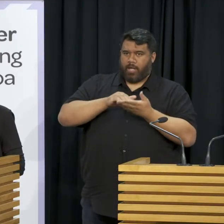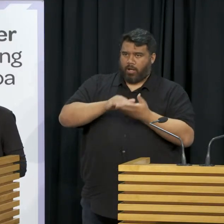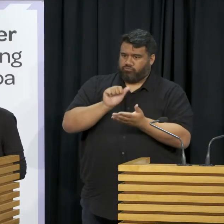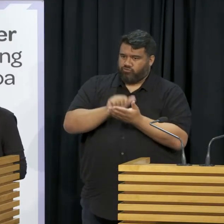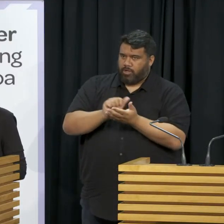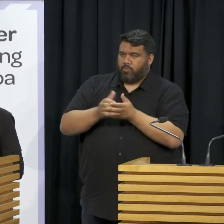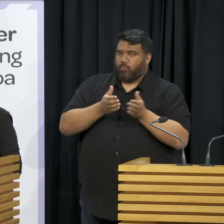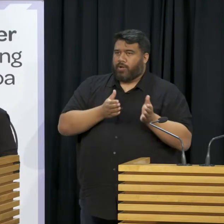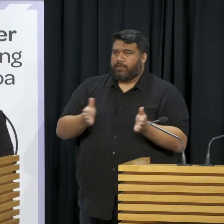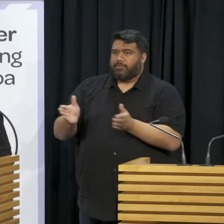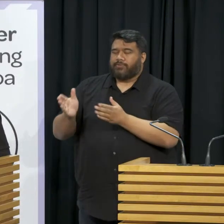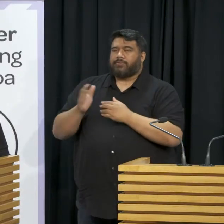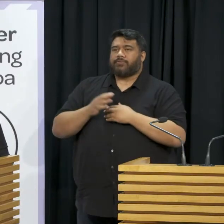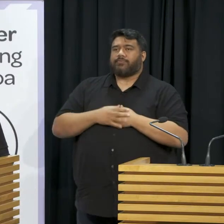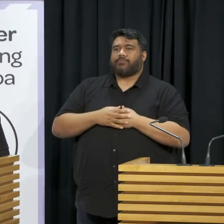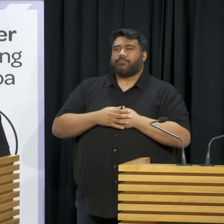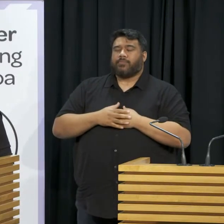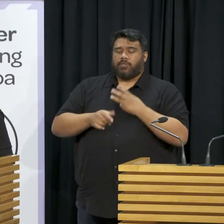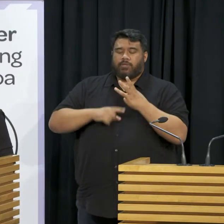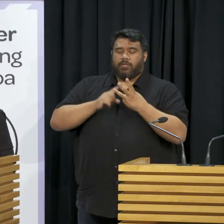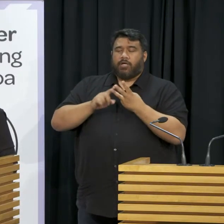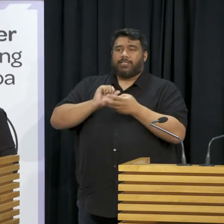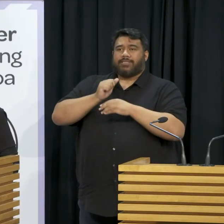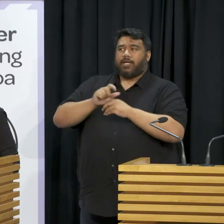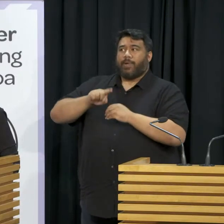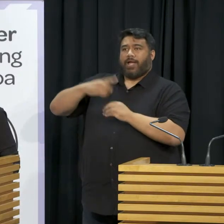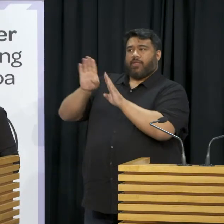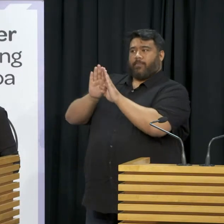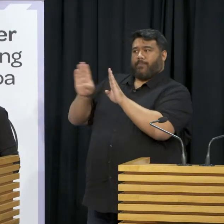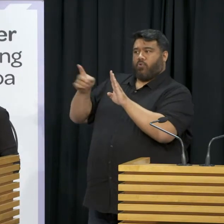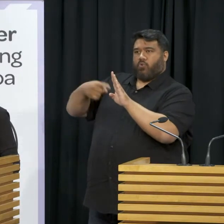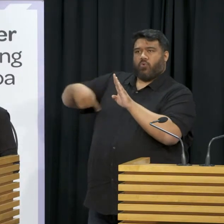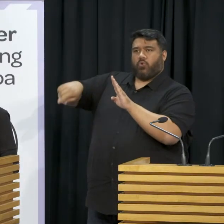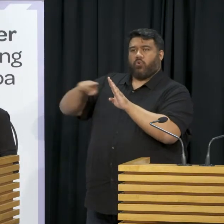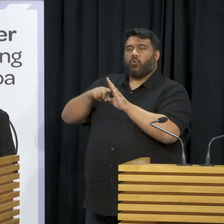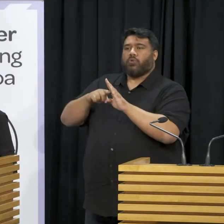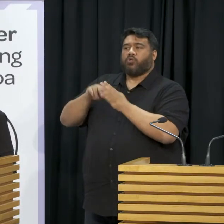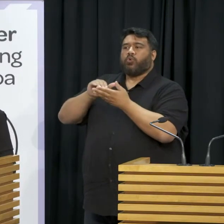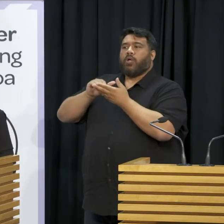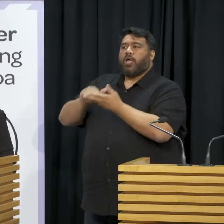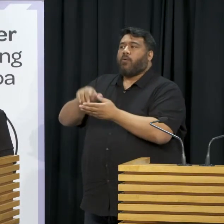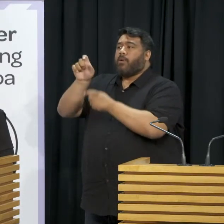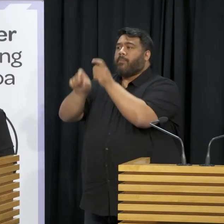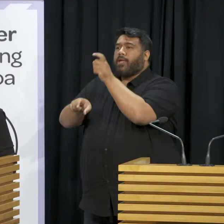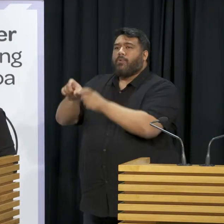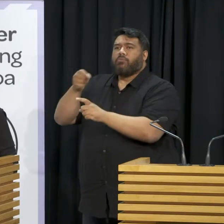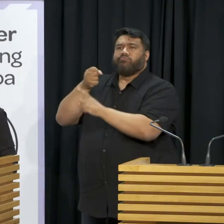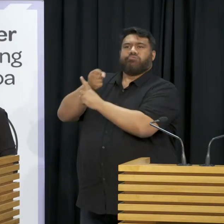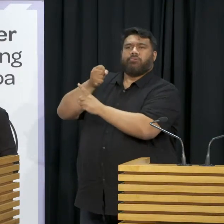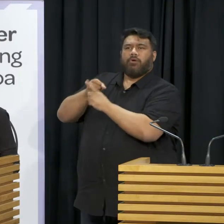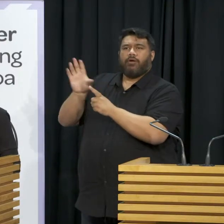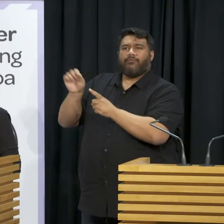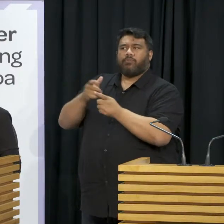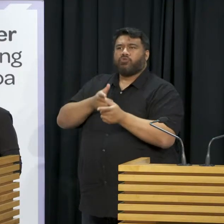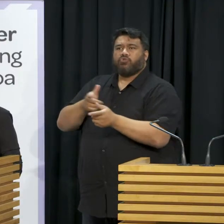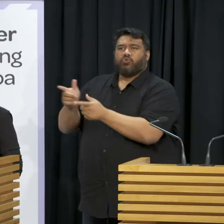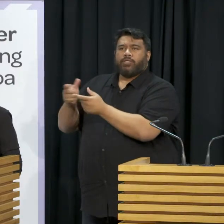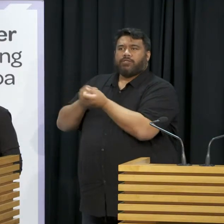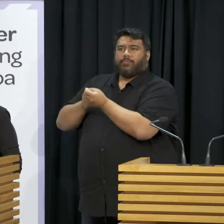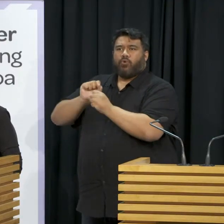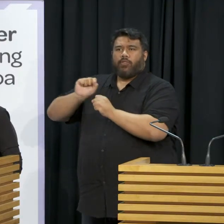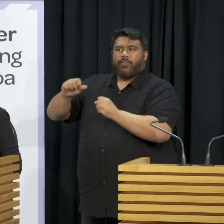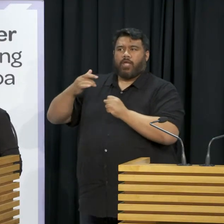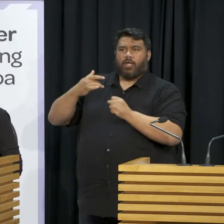We're establishing a collective impact board which will enable affected whānau of March 15 to guide and advise on the services required to support their long-term